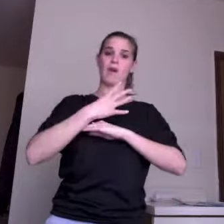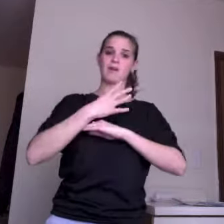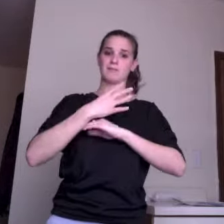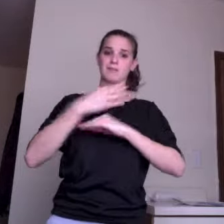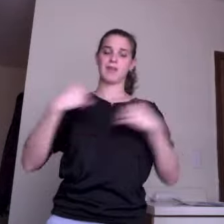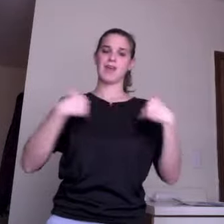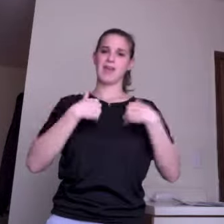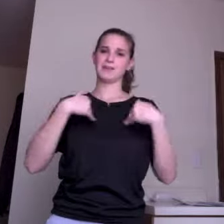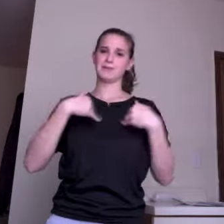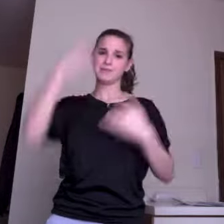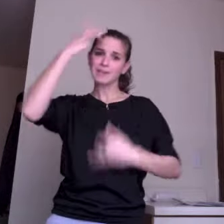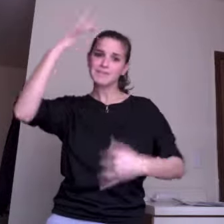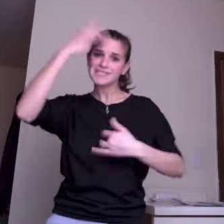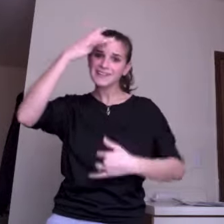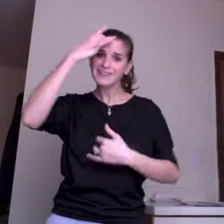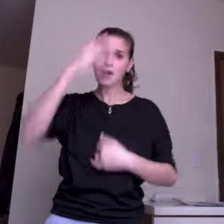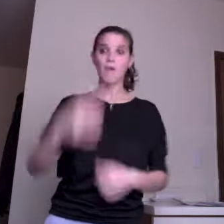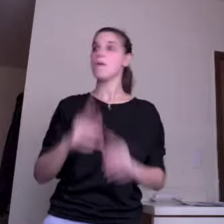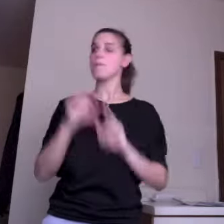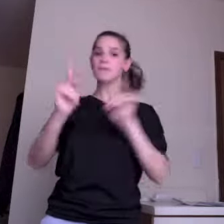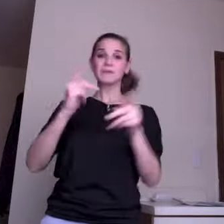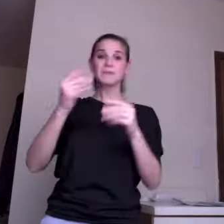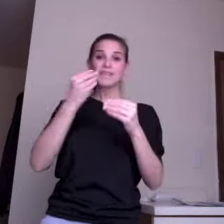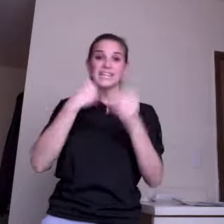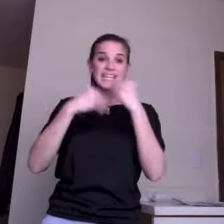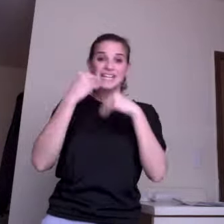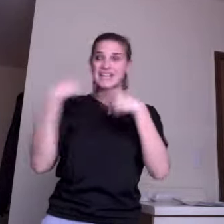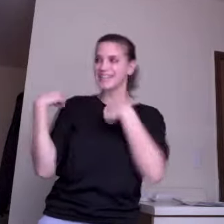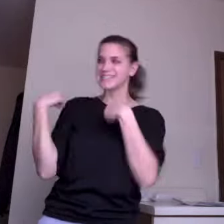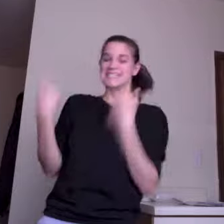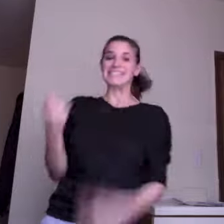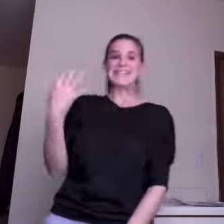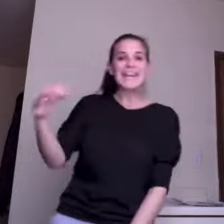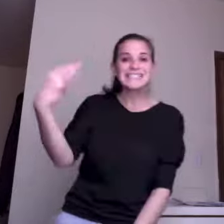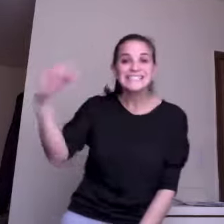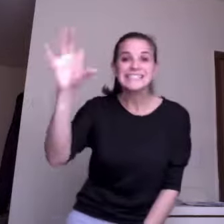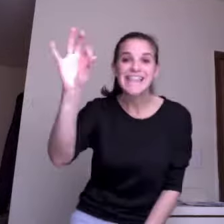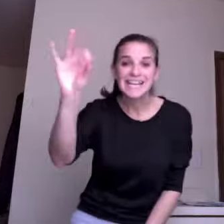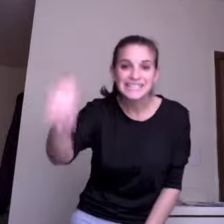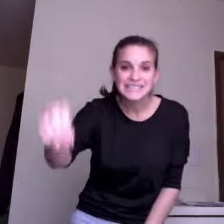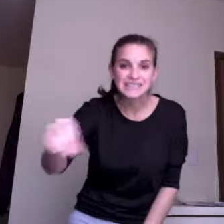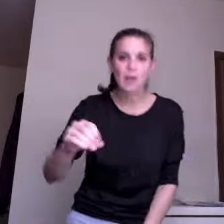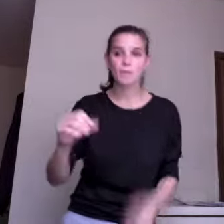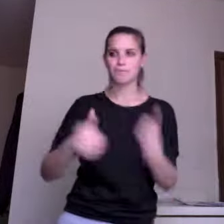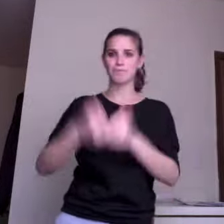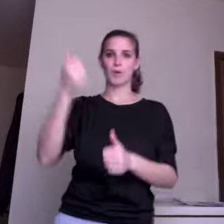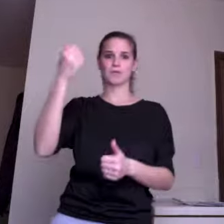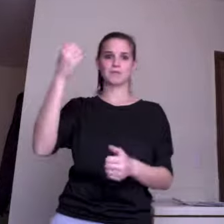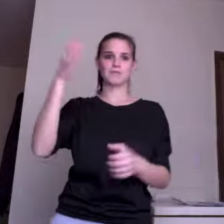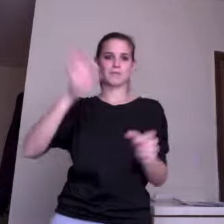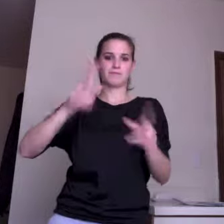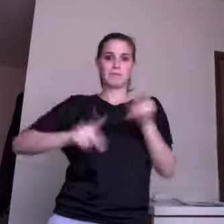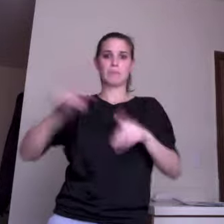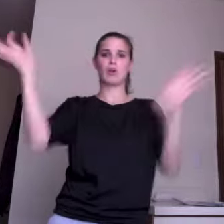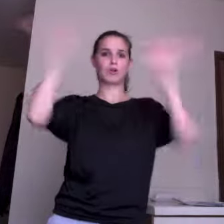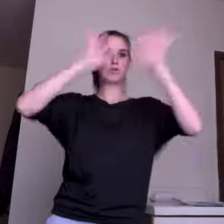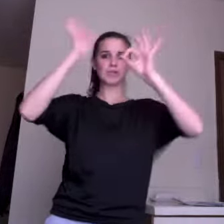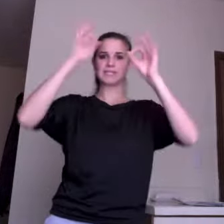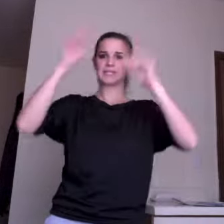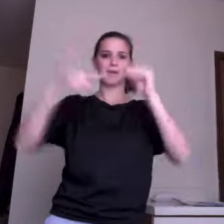this way since the 1990s, and most folks don't even know they exist. Did you know rats that genetically engineered corn had developed signs of